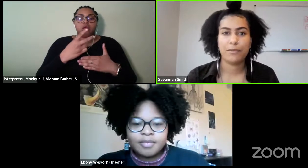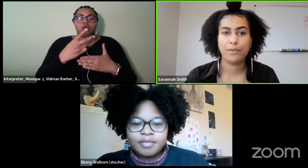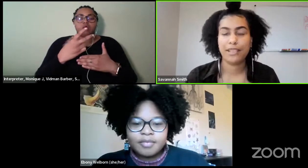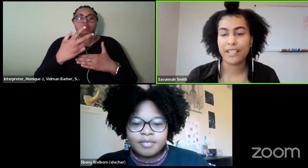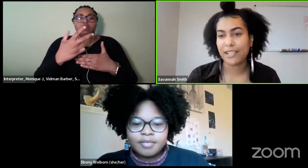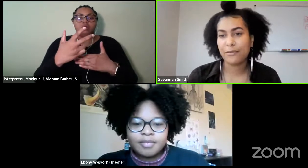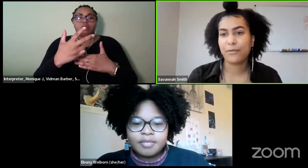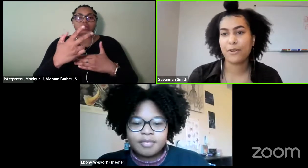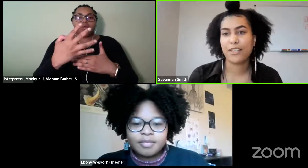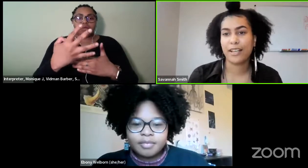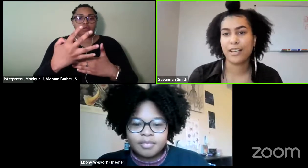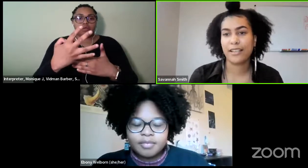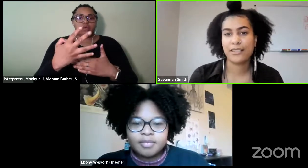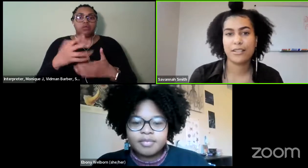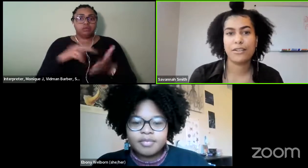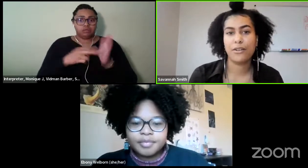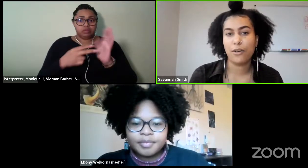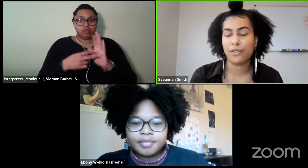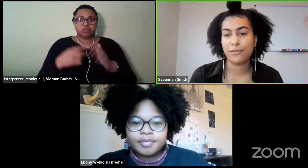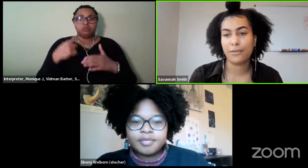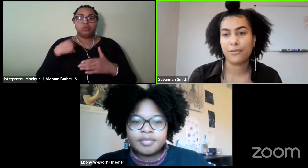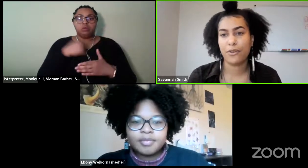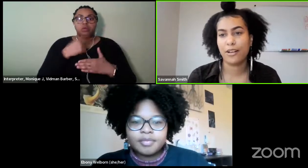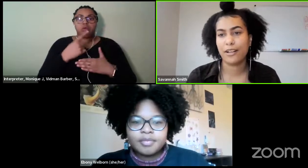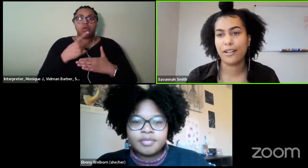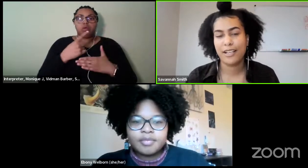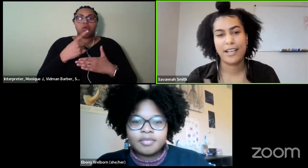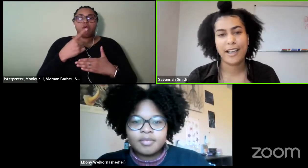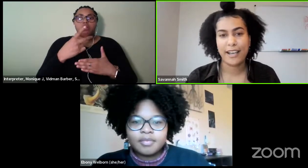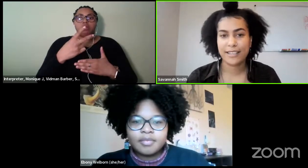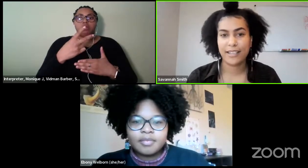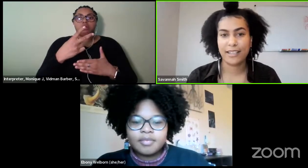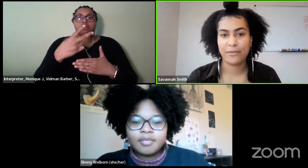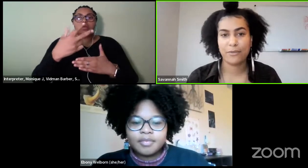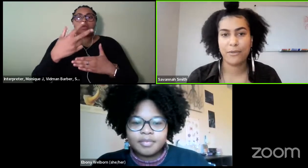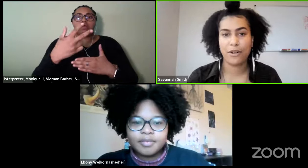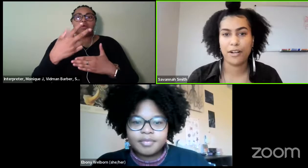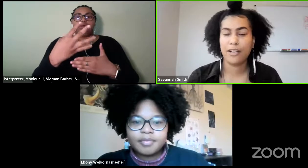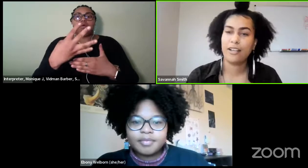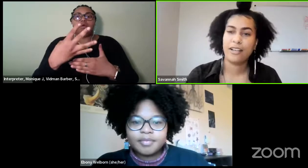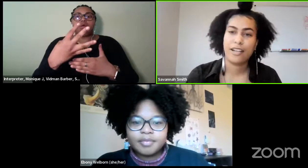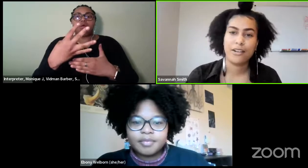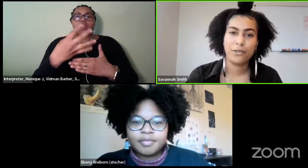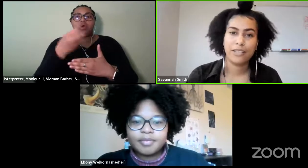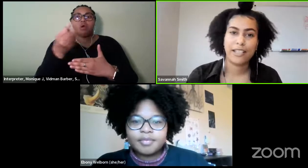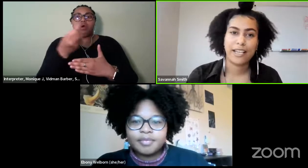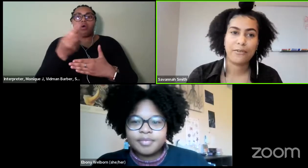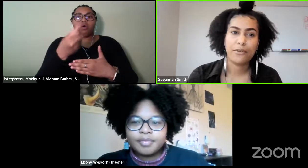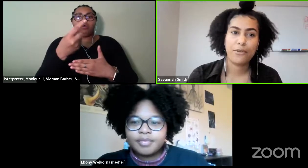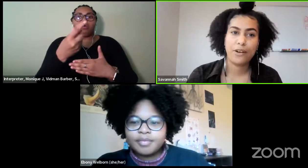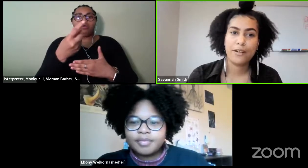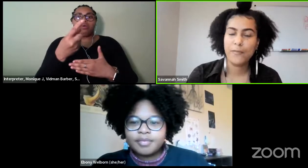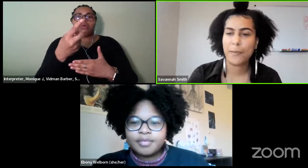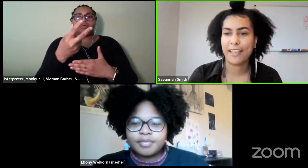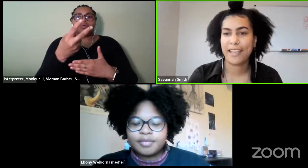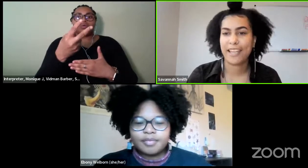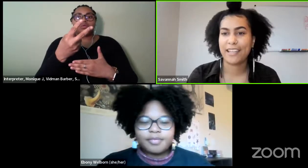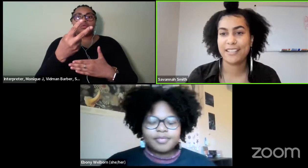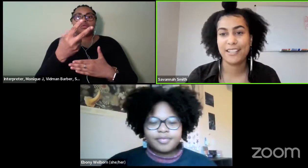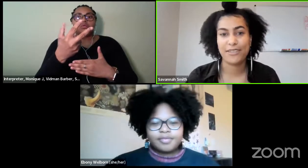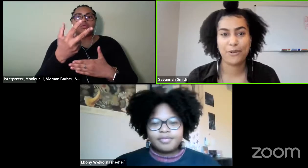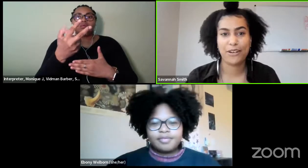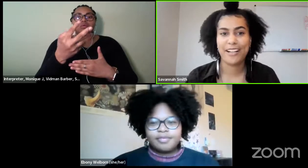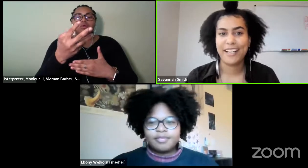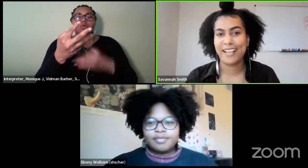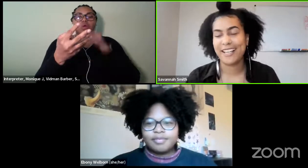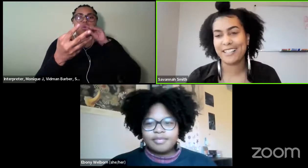we will be breathing in for 4 seconds, holding for 4, exhaling for 4, and holding again for 4.